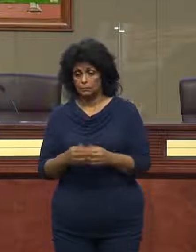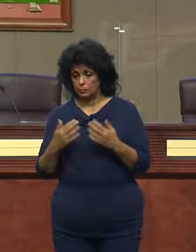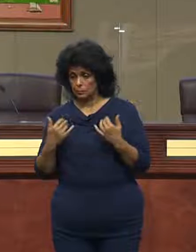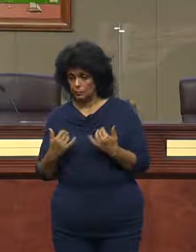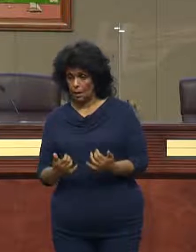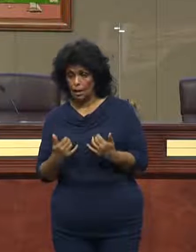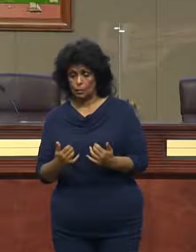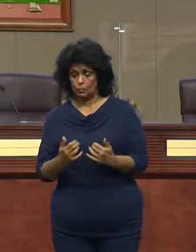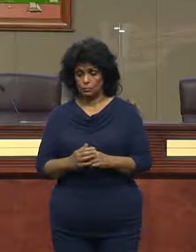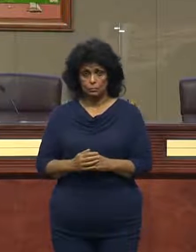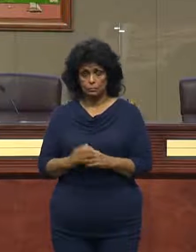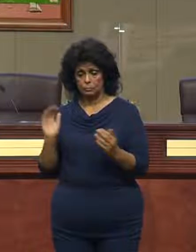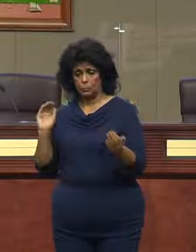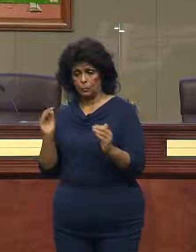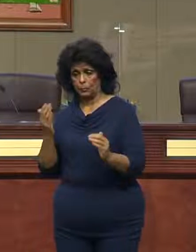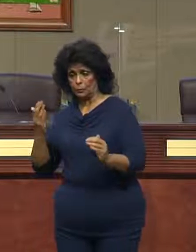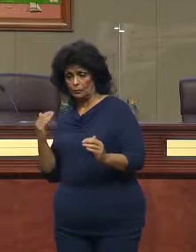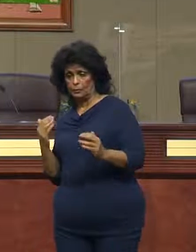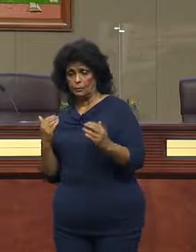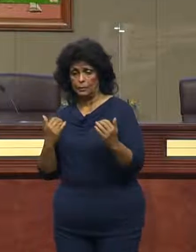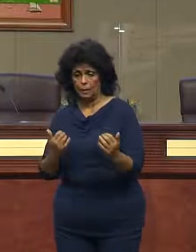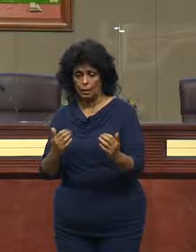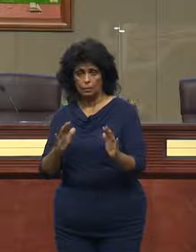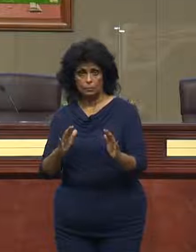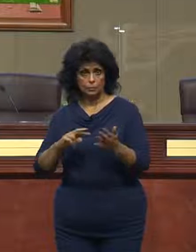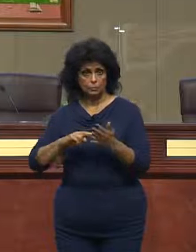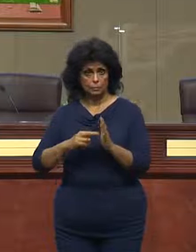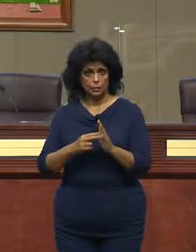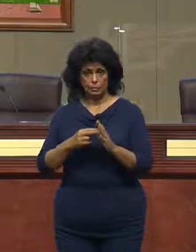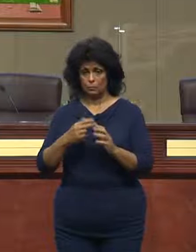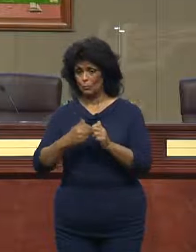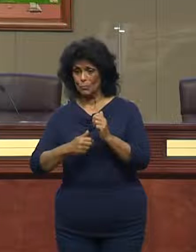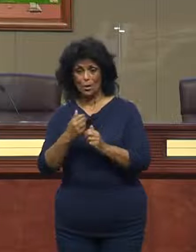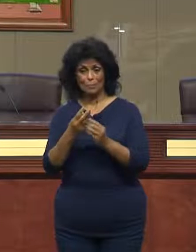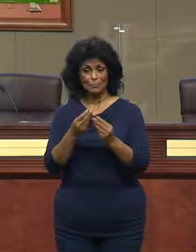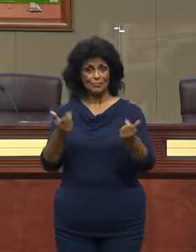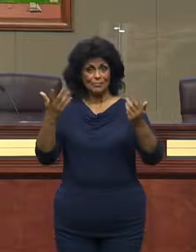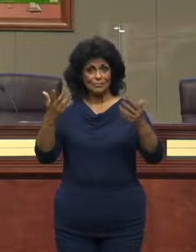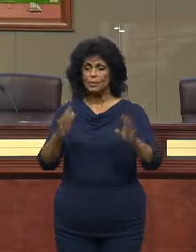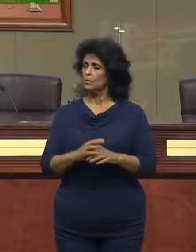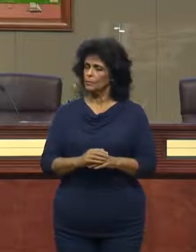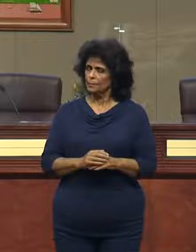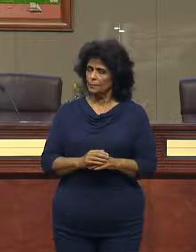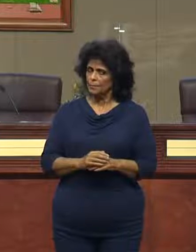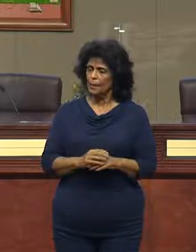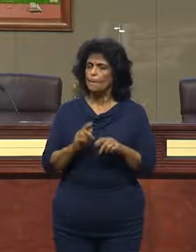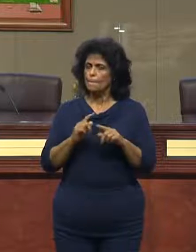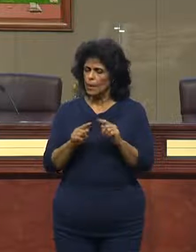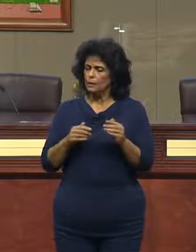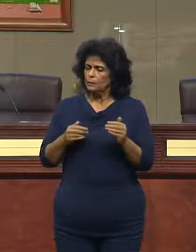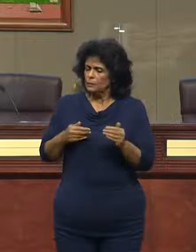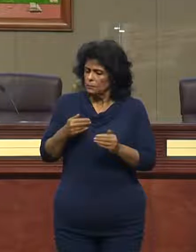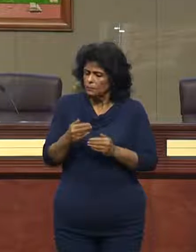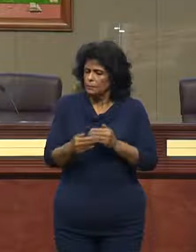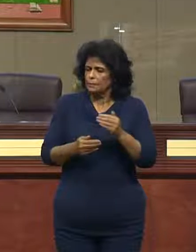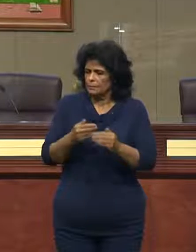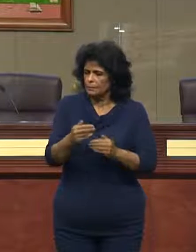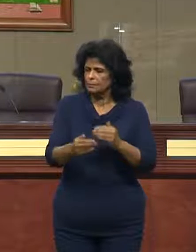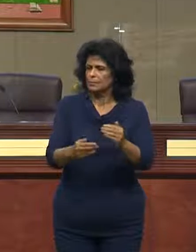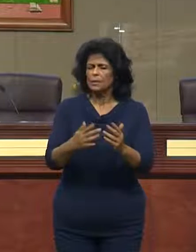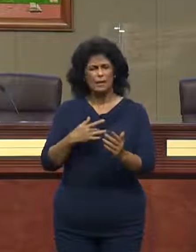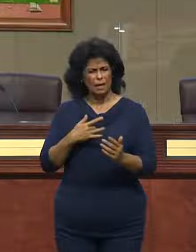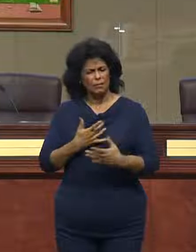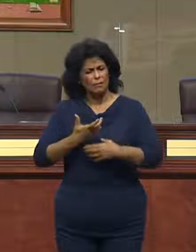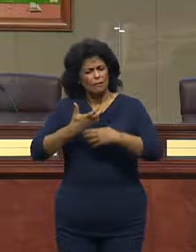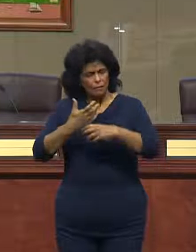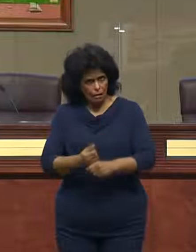community for being there for one another. I'm confident that we will emerge from the pandemic stronger